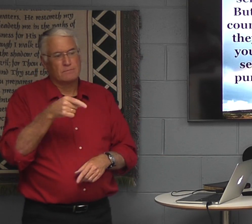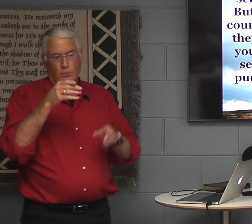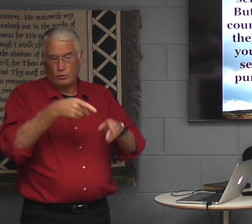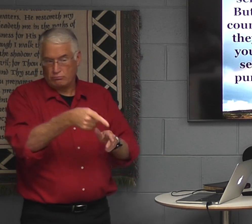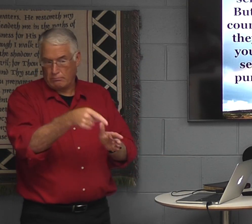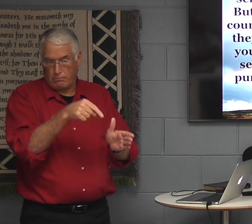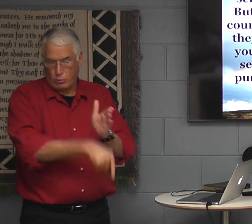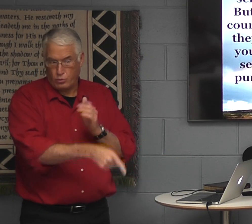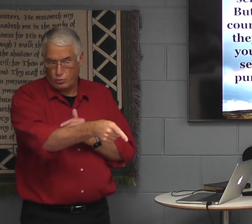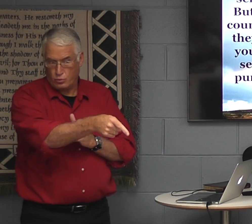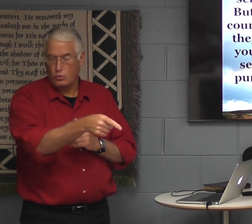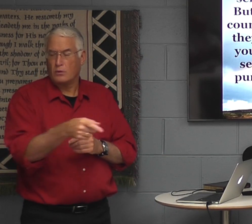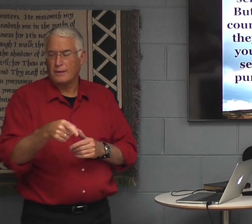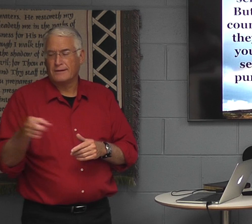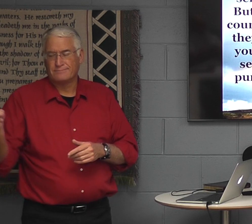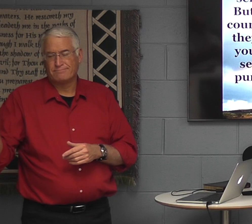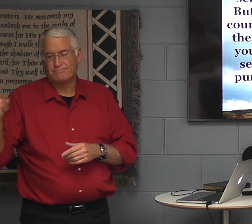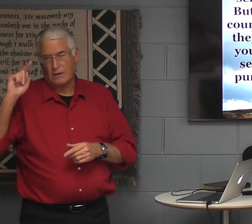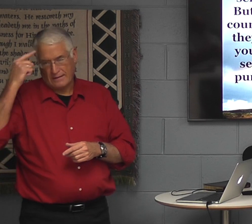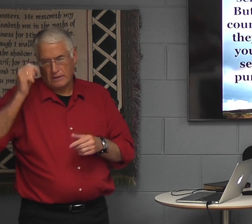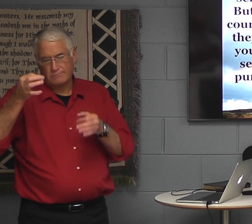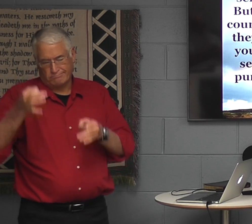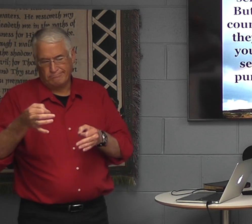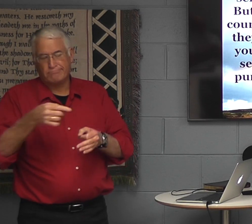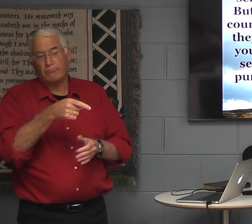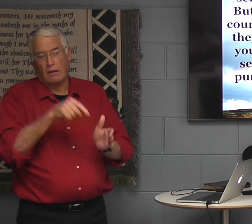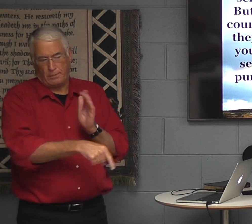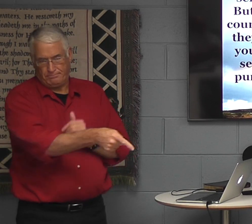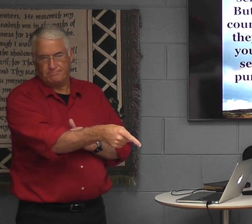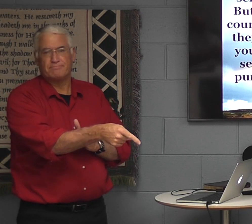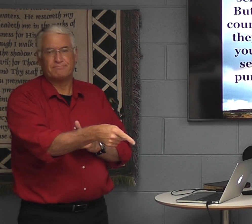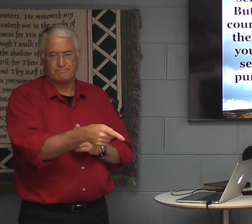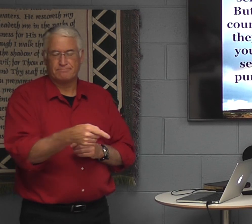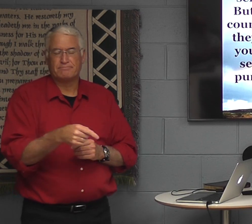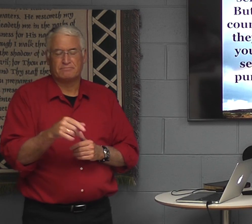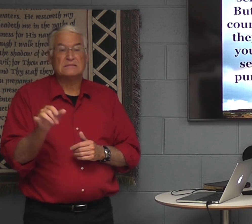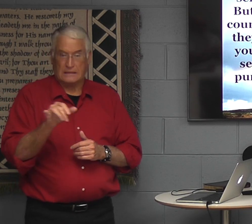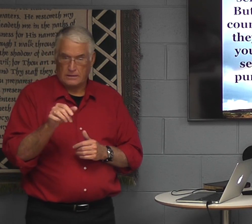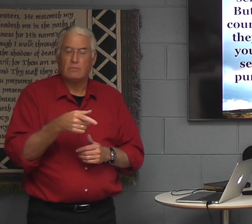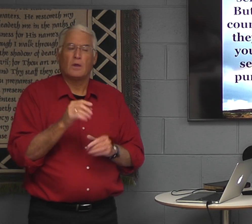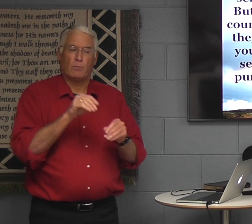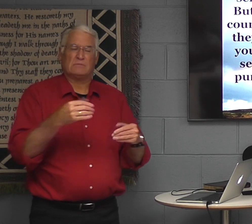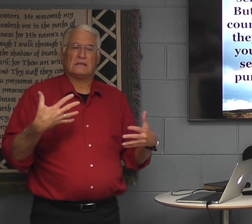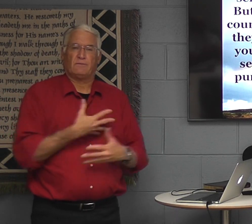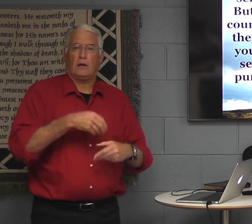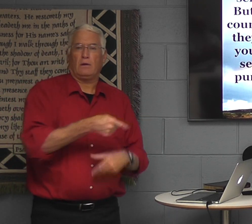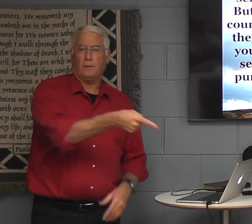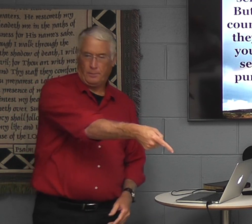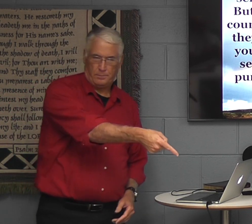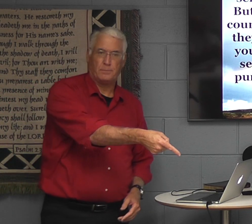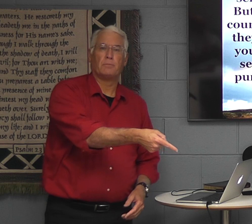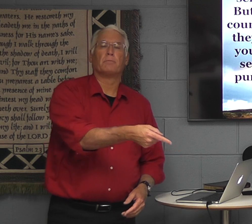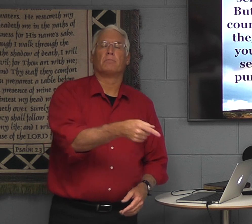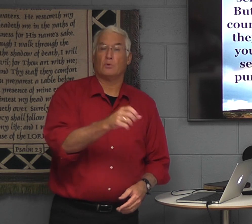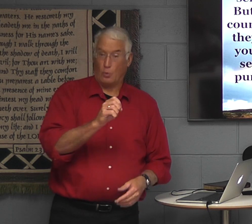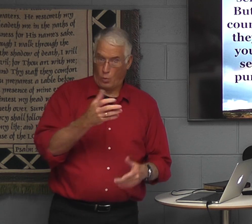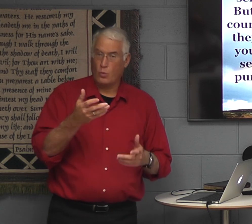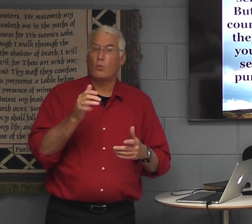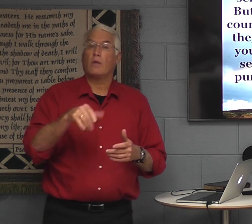same. If a person murders someone, the government can decide that they will suffer the death penalty. But that should